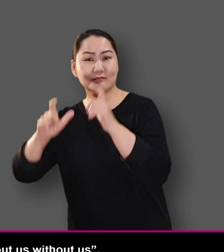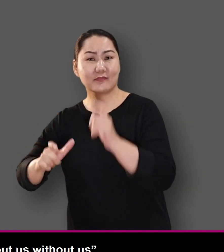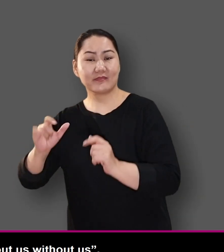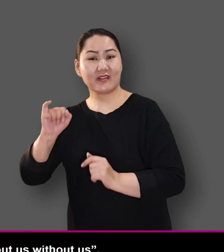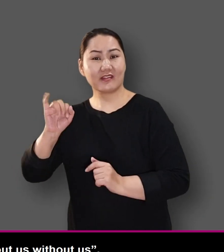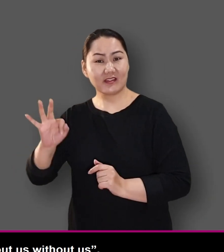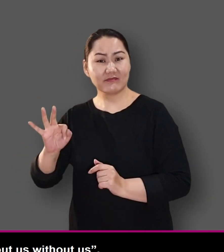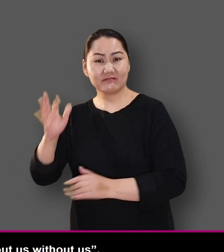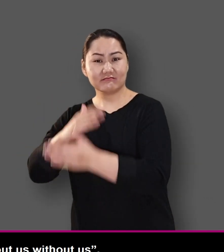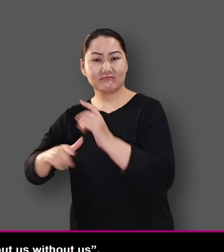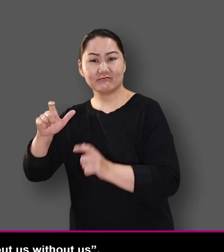us without us.